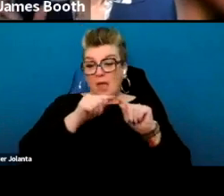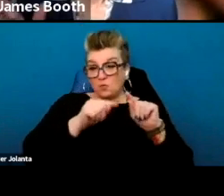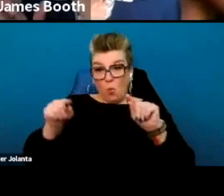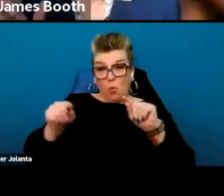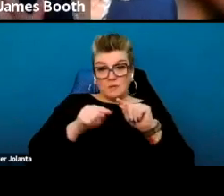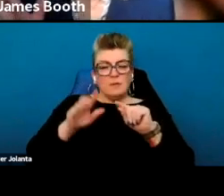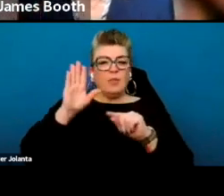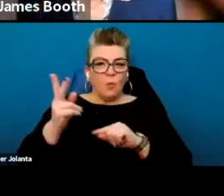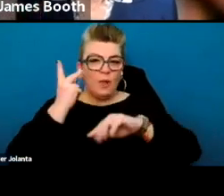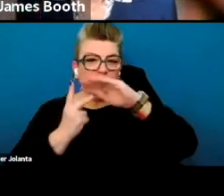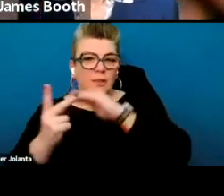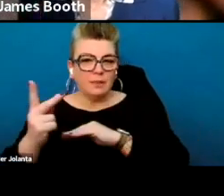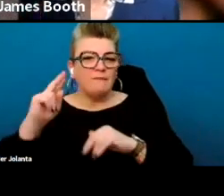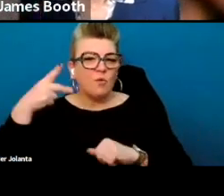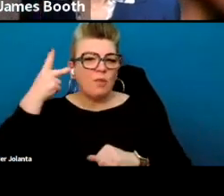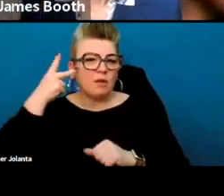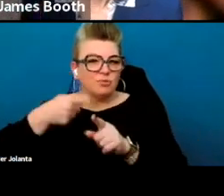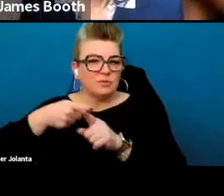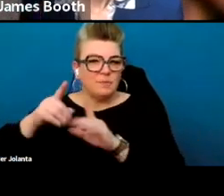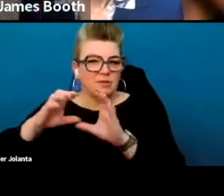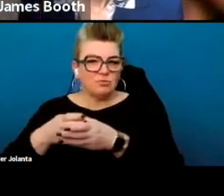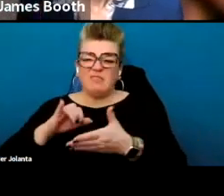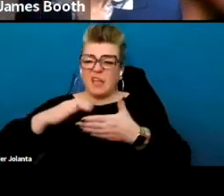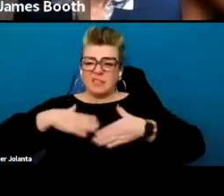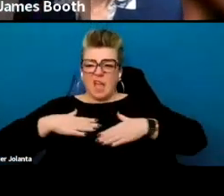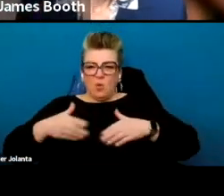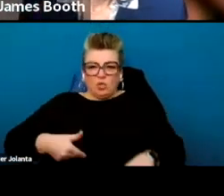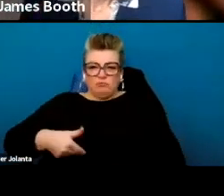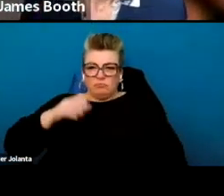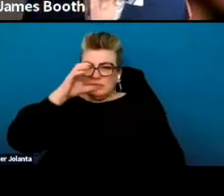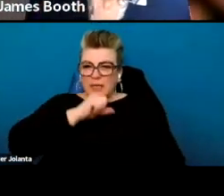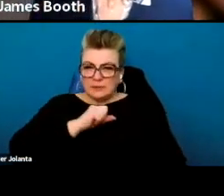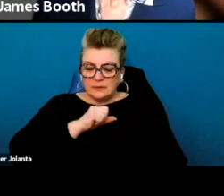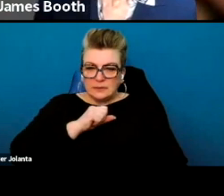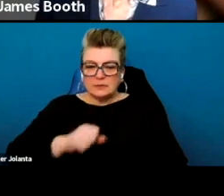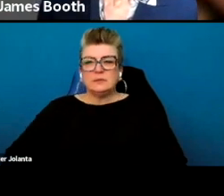connectivity to predict phonological specialization.